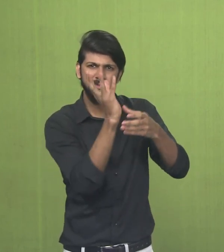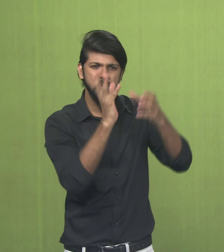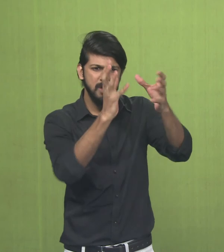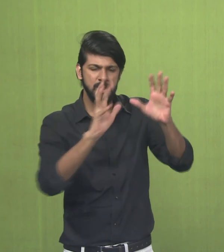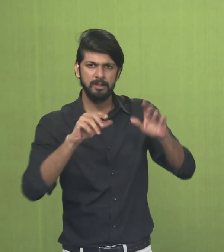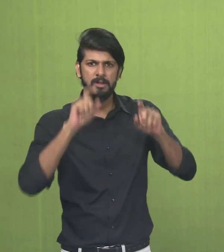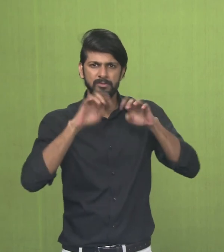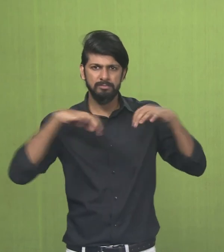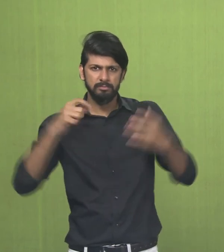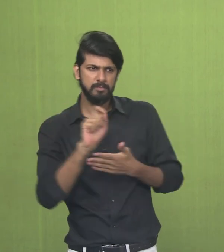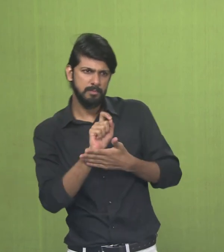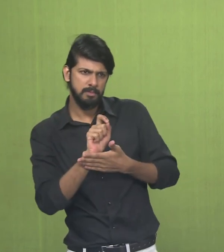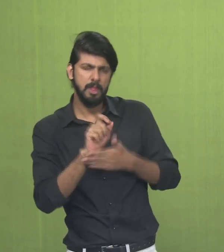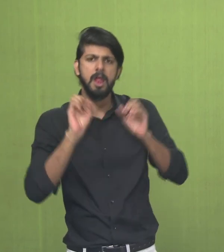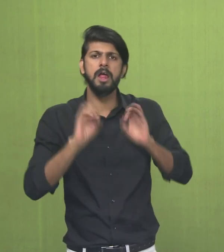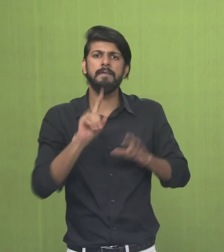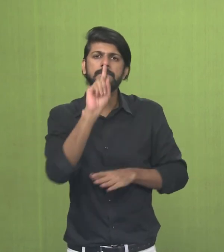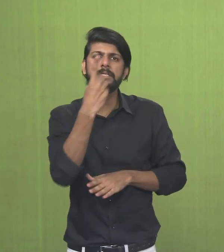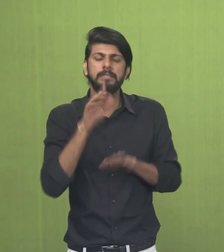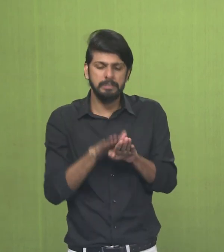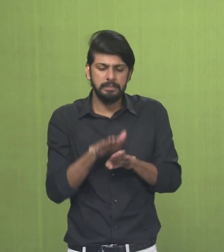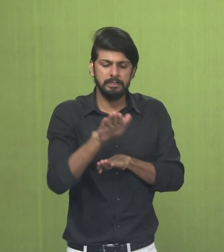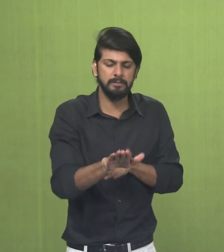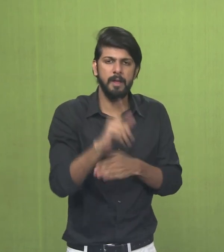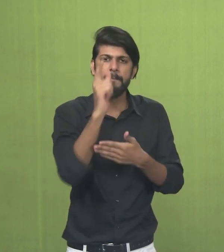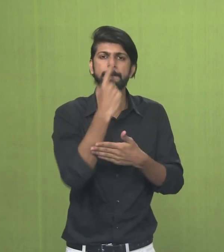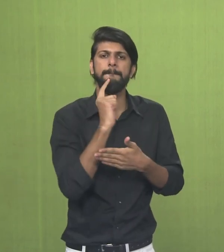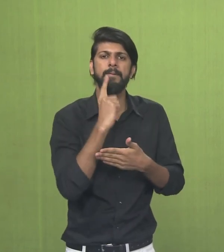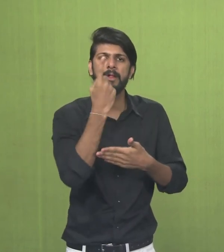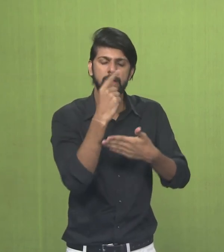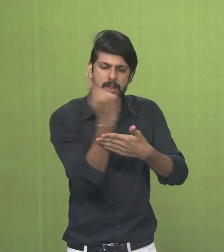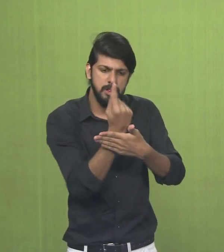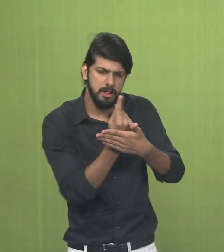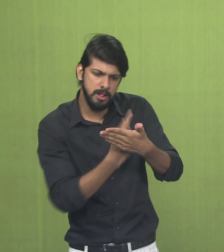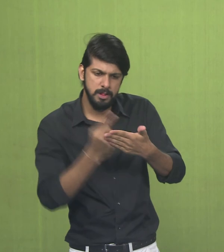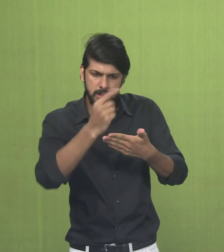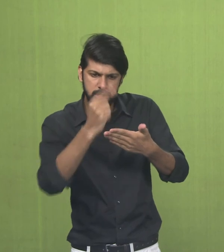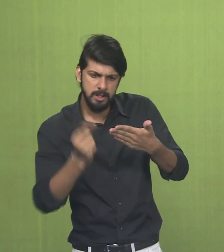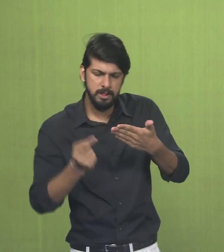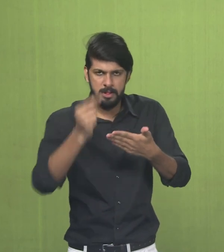When we make still life kind of painting, we use a pencil. First